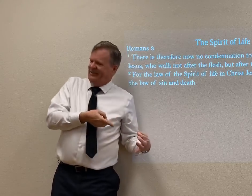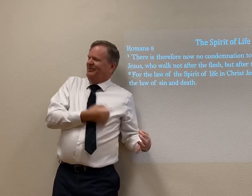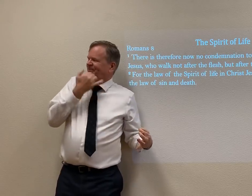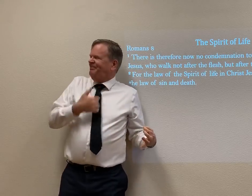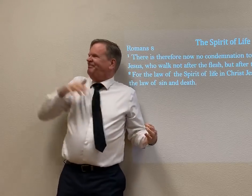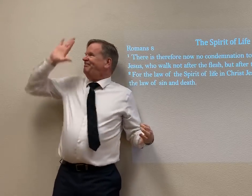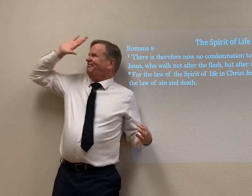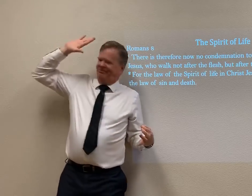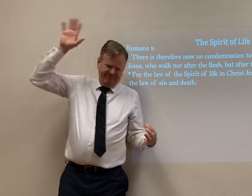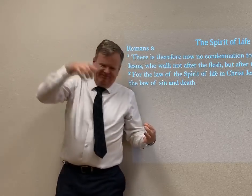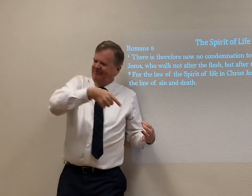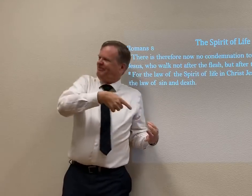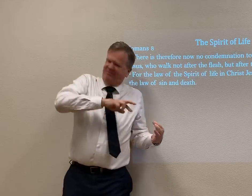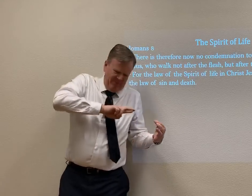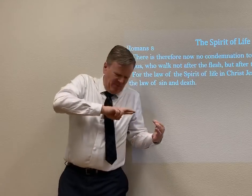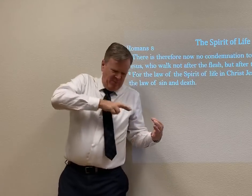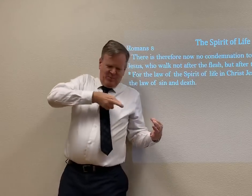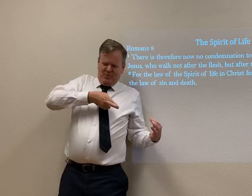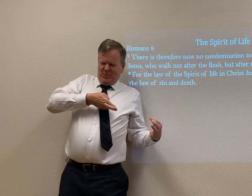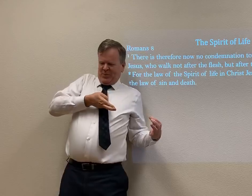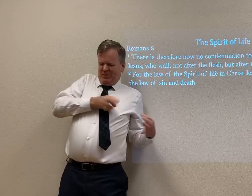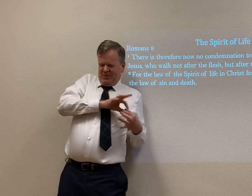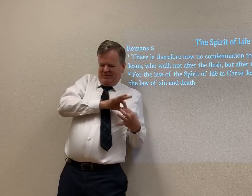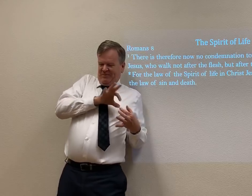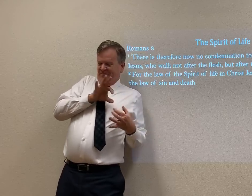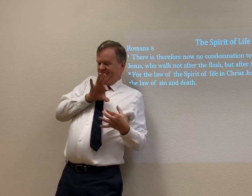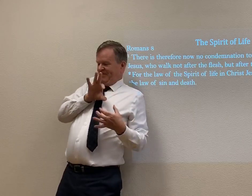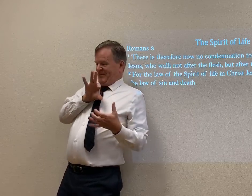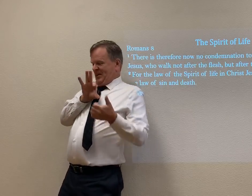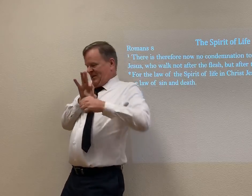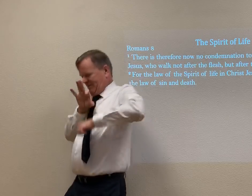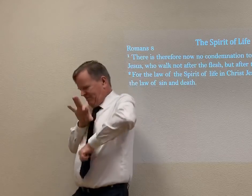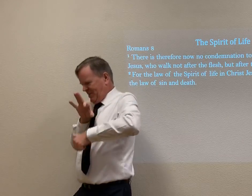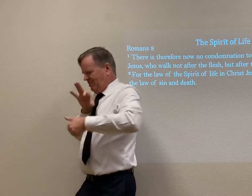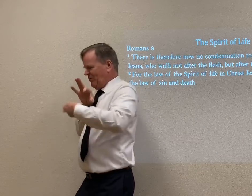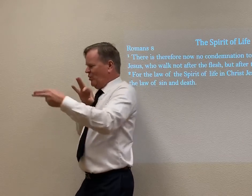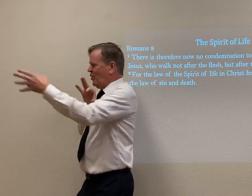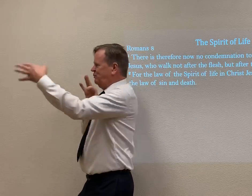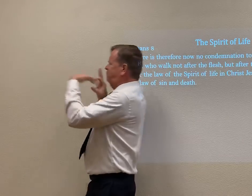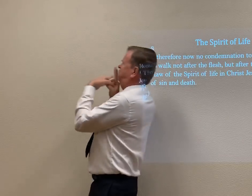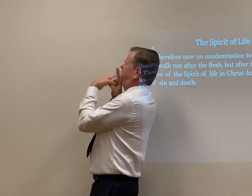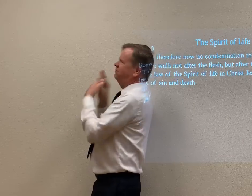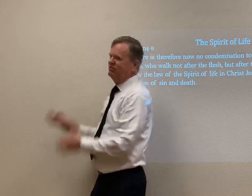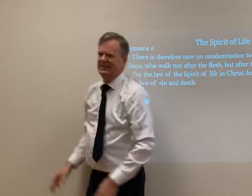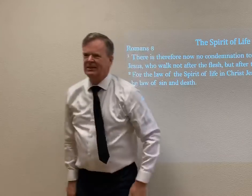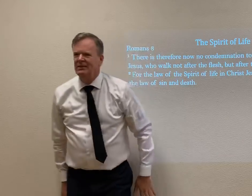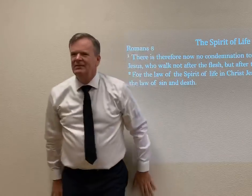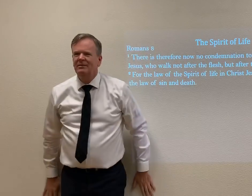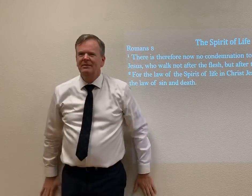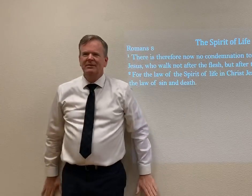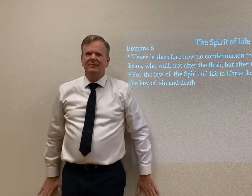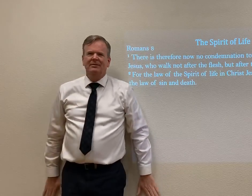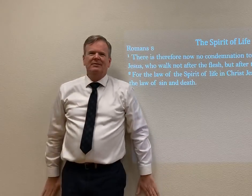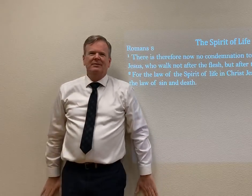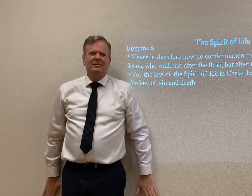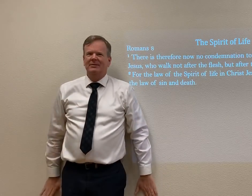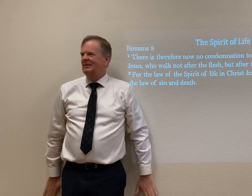I have another destination. You know, I'm able to repent. I'm able to pull myself away from that. Through the infilling of the Holy Ghost, I'm able to then connect